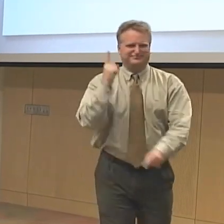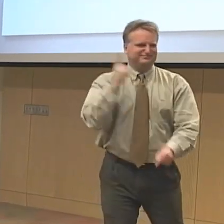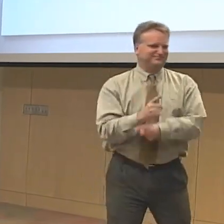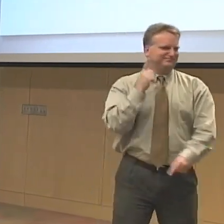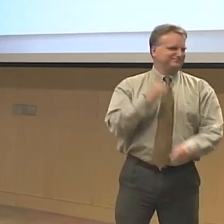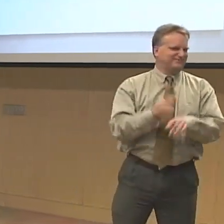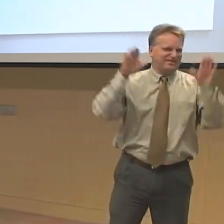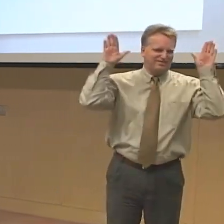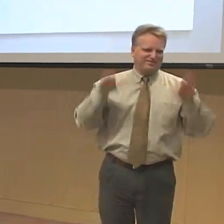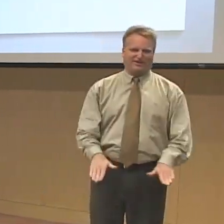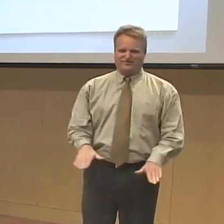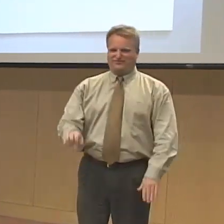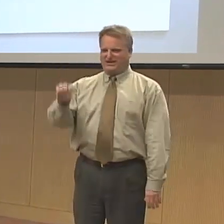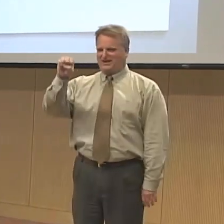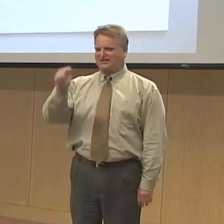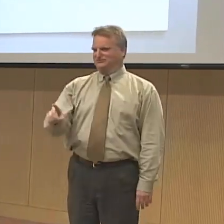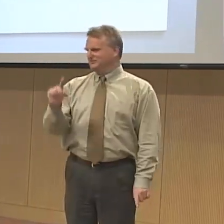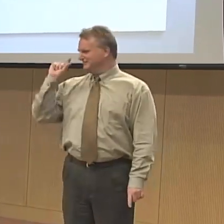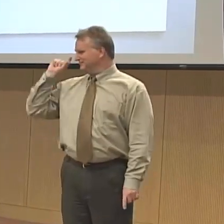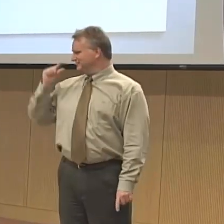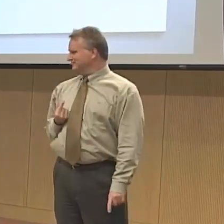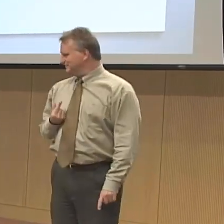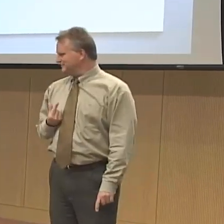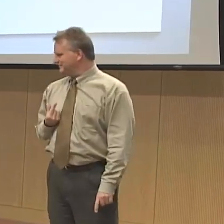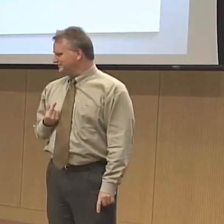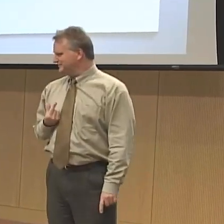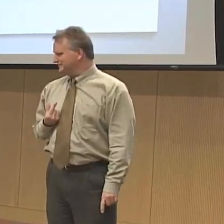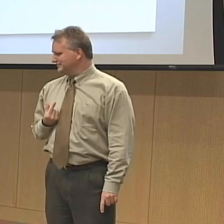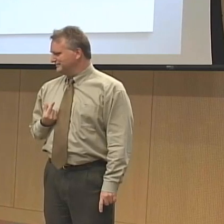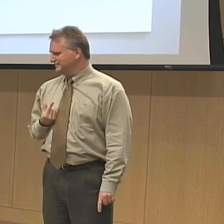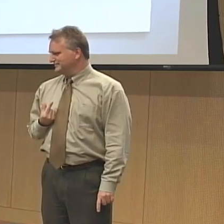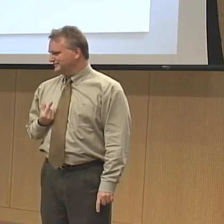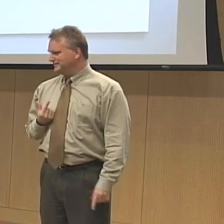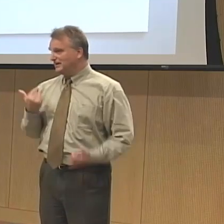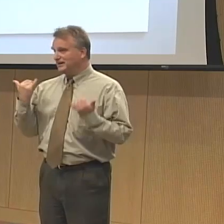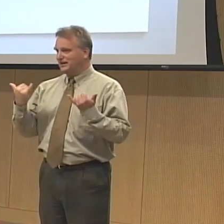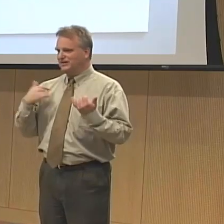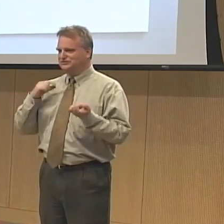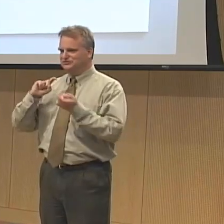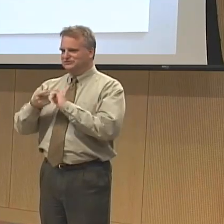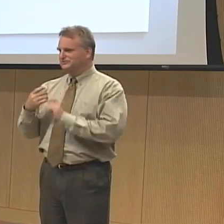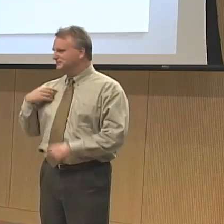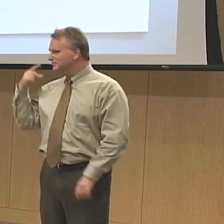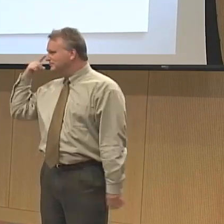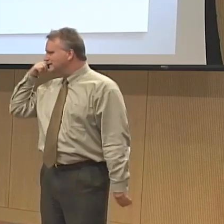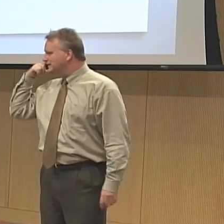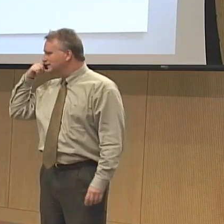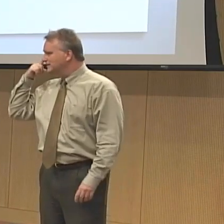But on that one or two occasion, I would be asked, and I would think, well, that person isn't well educated. But I've changed my thinking on